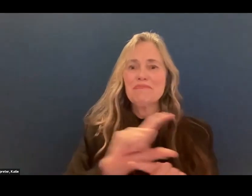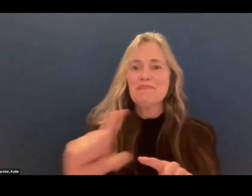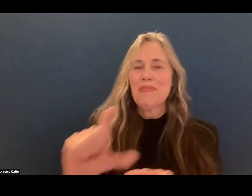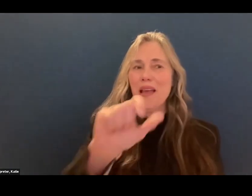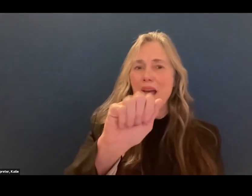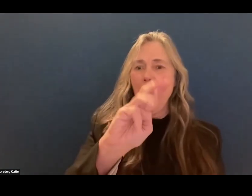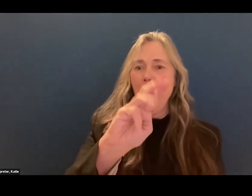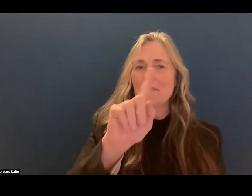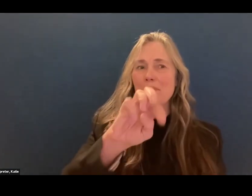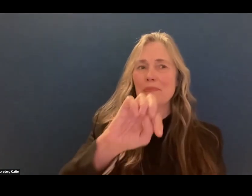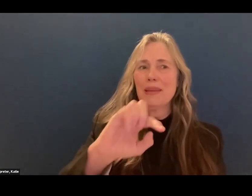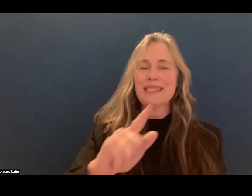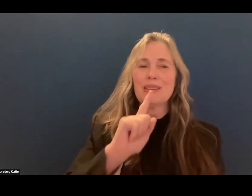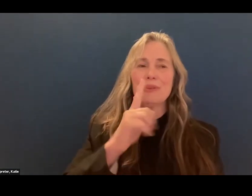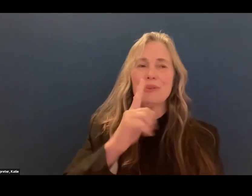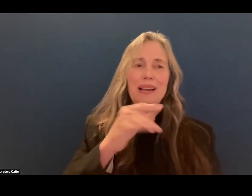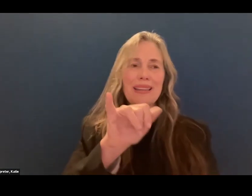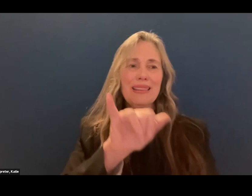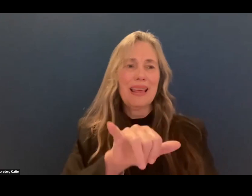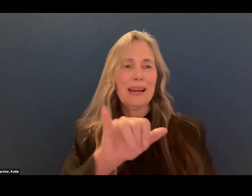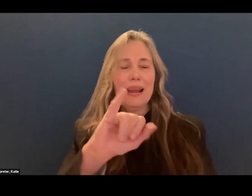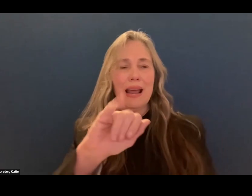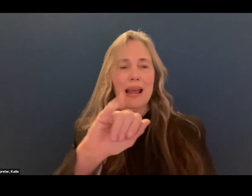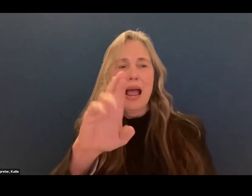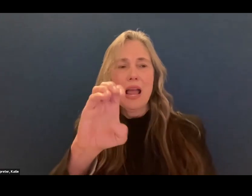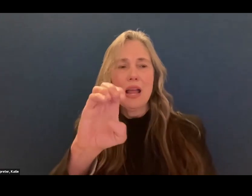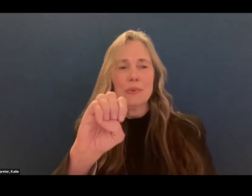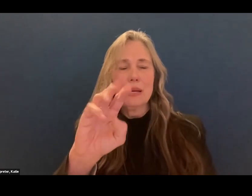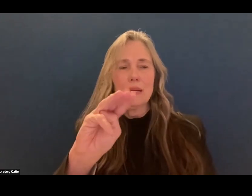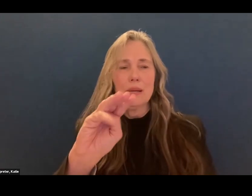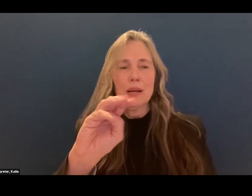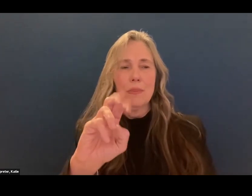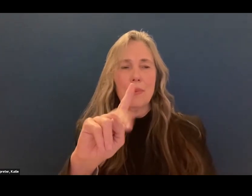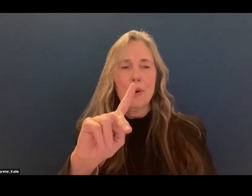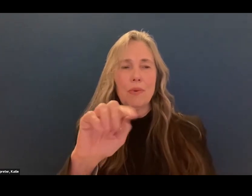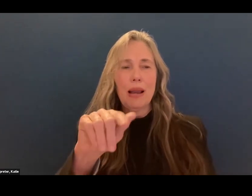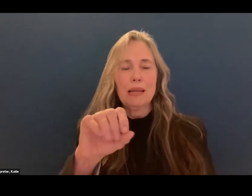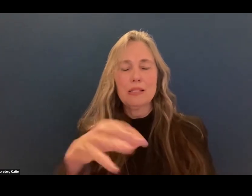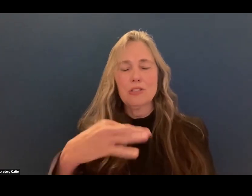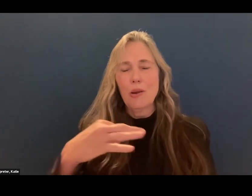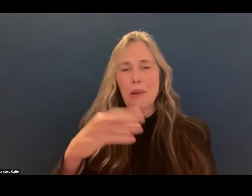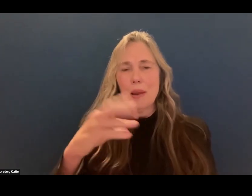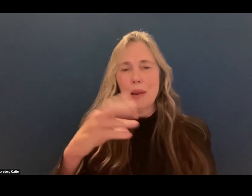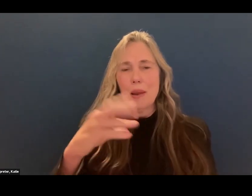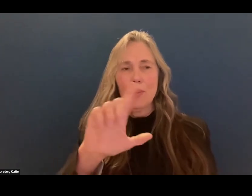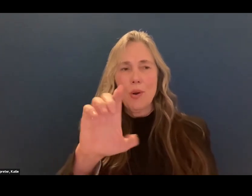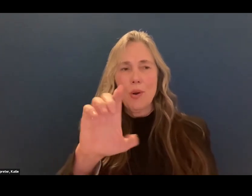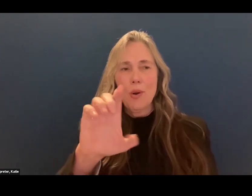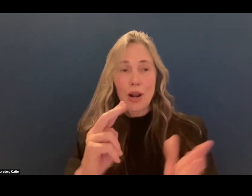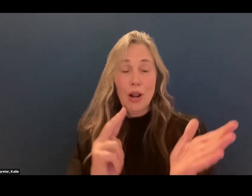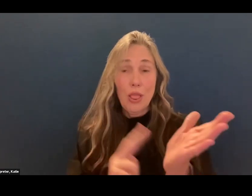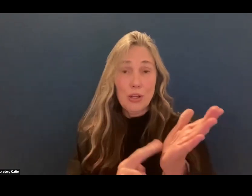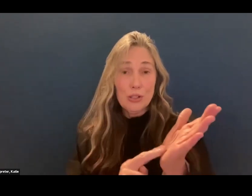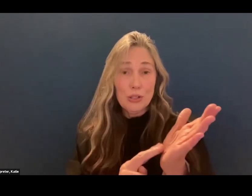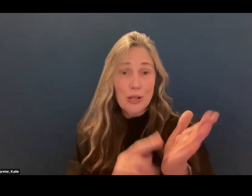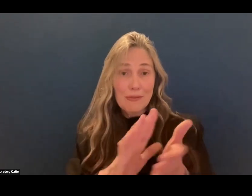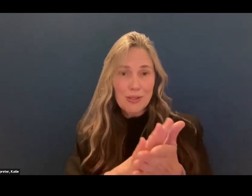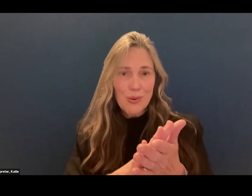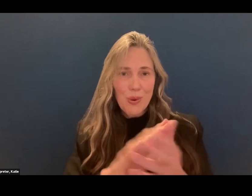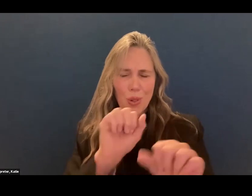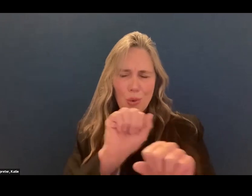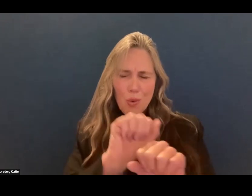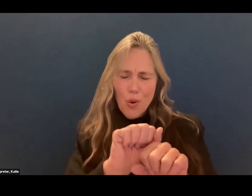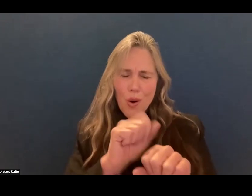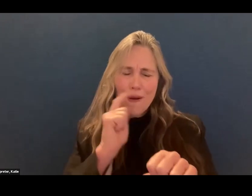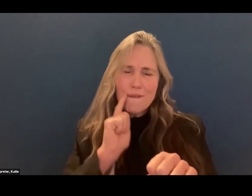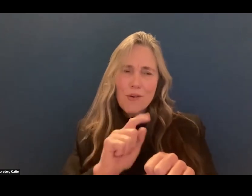much, John. Irene Morales from Santa Barbara Junior High, nominated by Nicole, Irene is our school nurse, works tirelessly for our